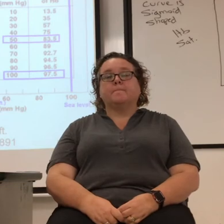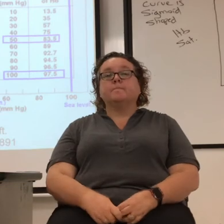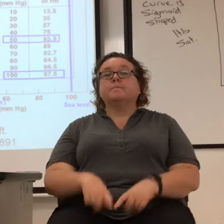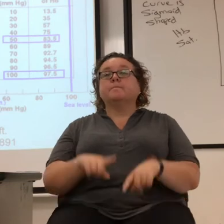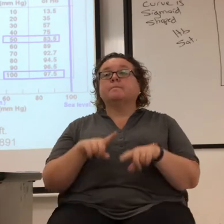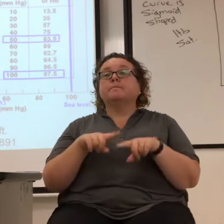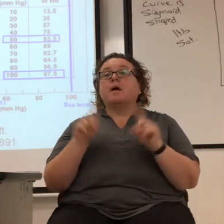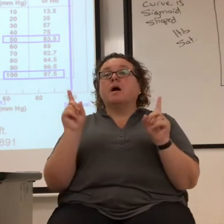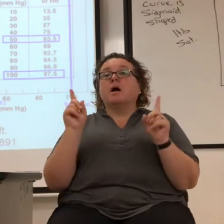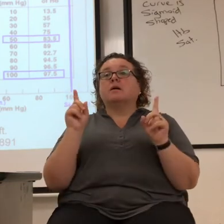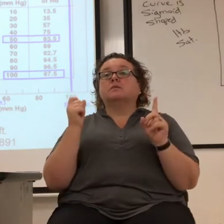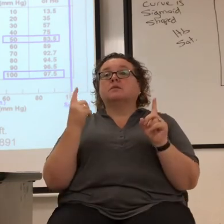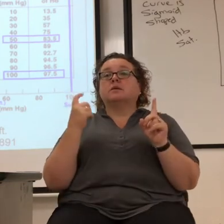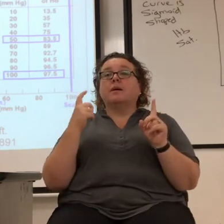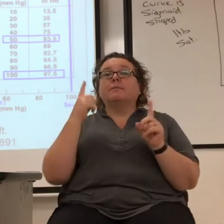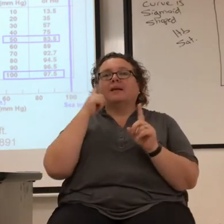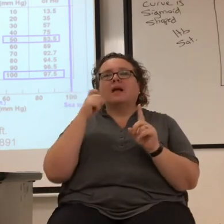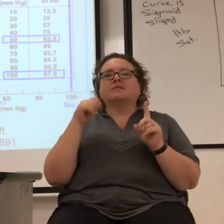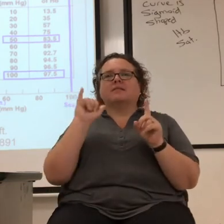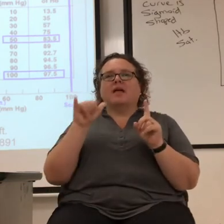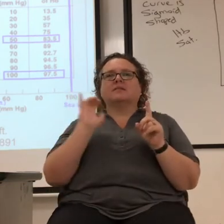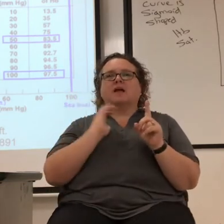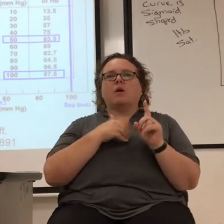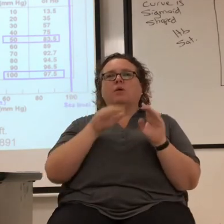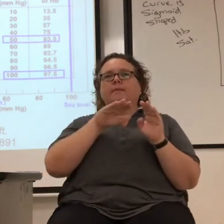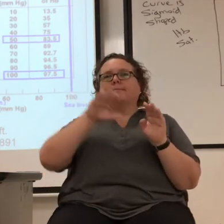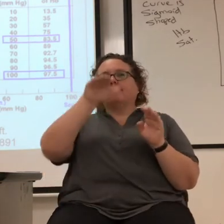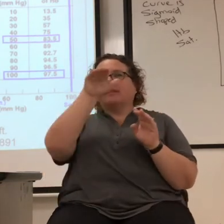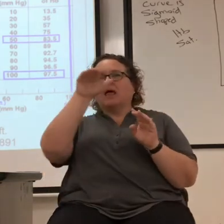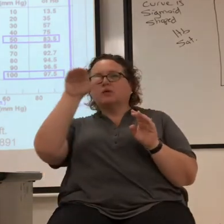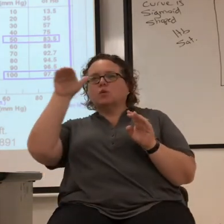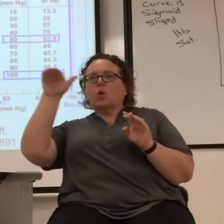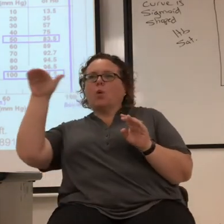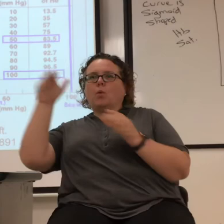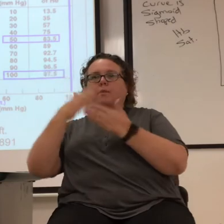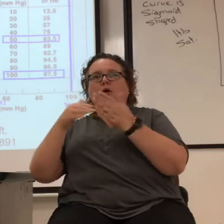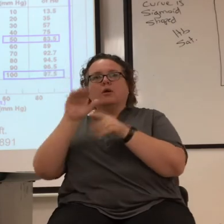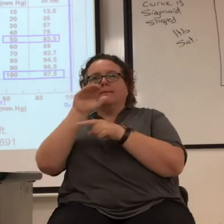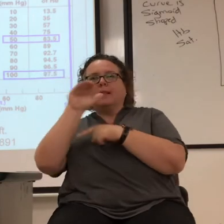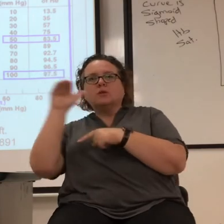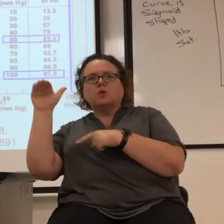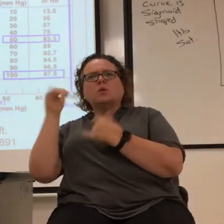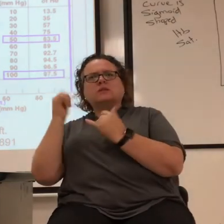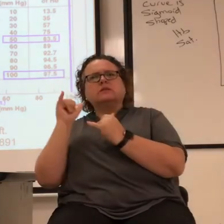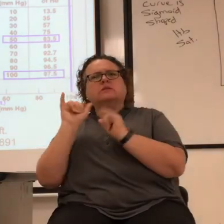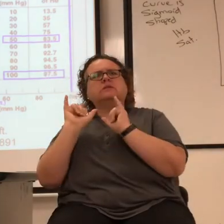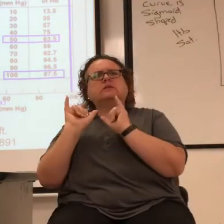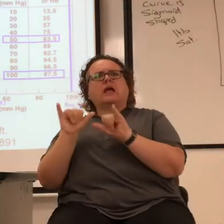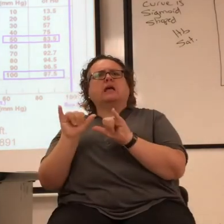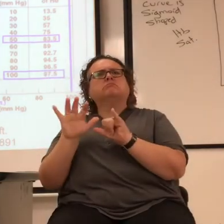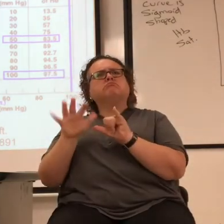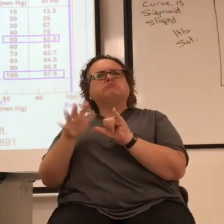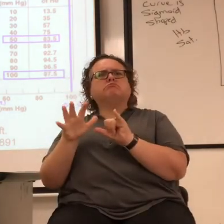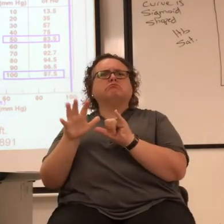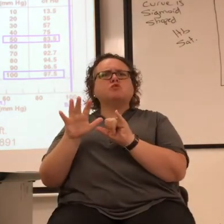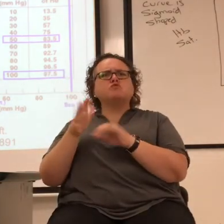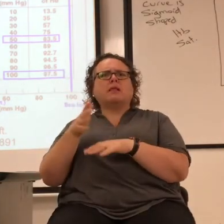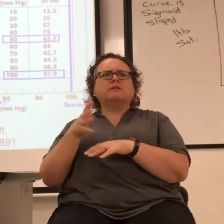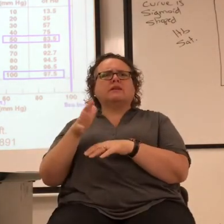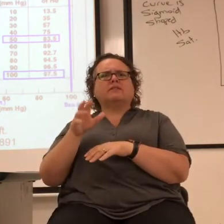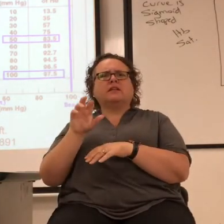But because it's the plateau part, it kind of still stays pretty relatively saturated